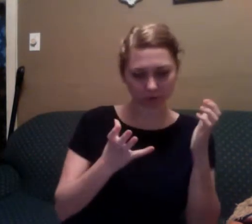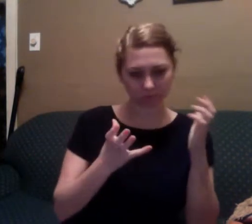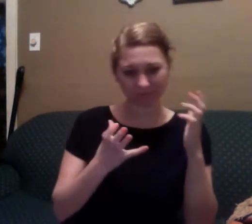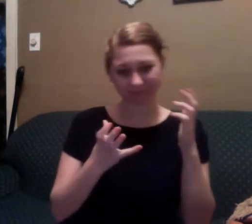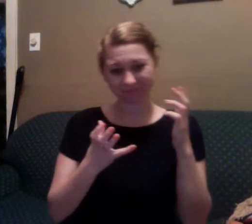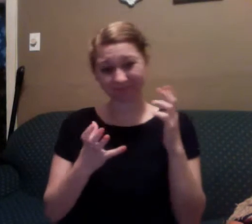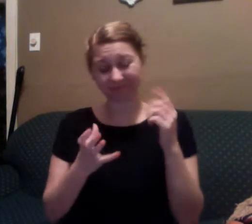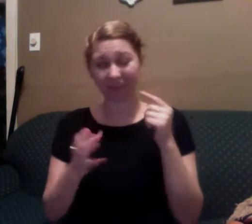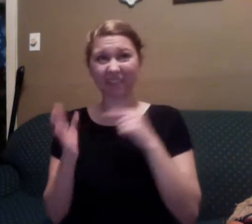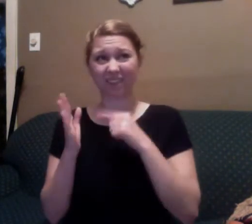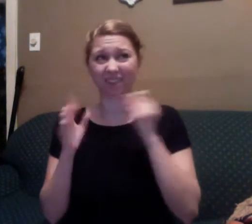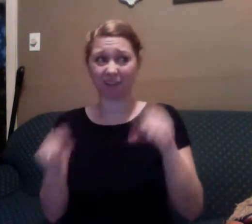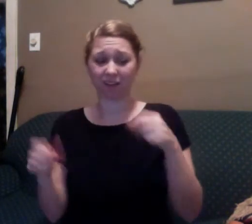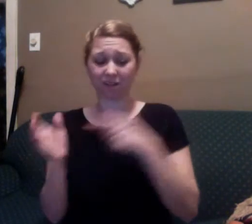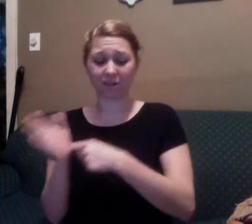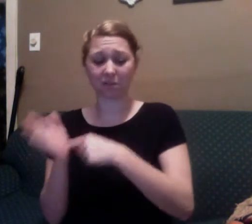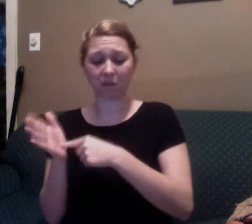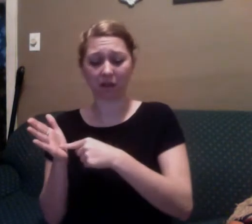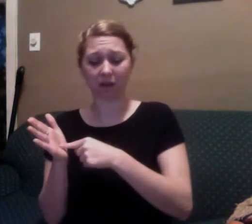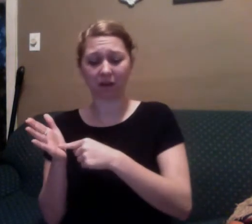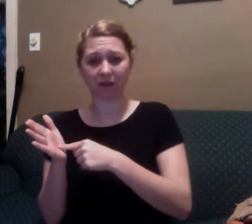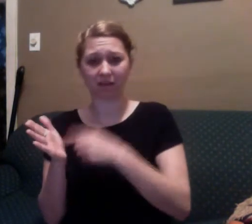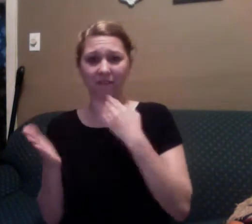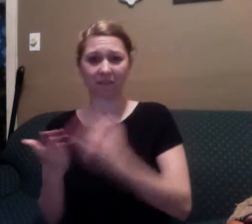points can go up, but they rarely go down.